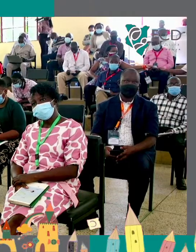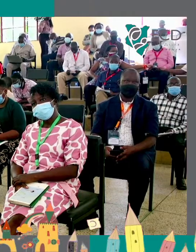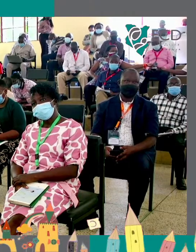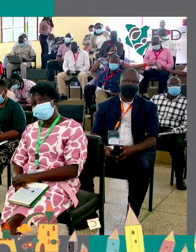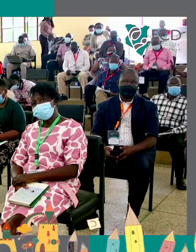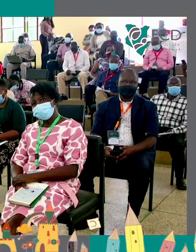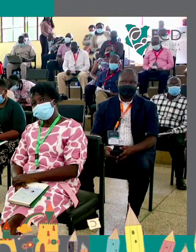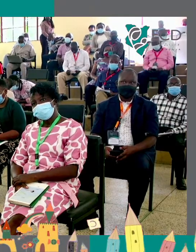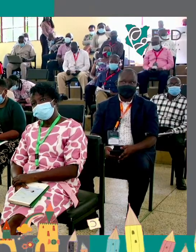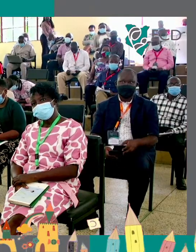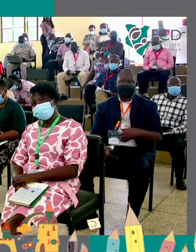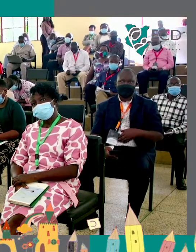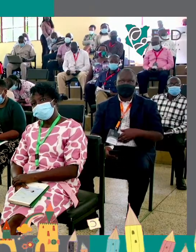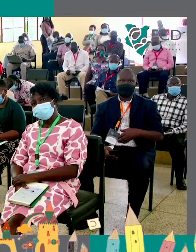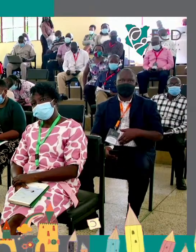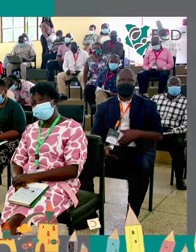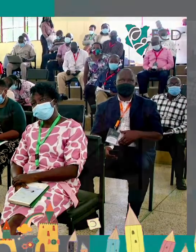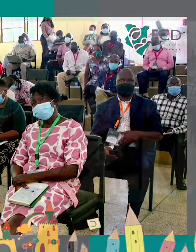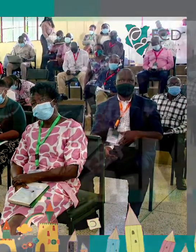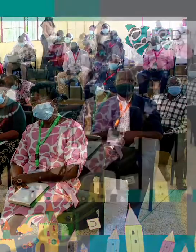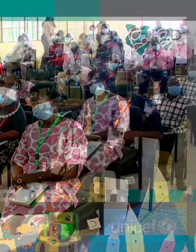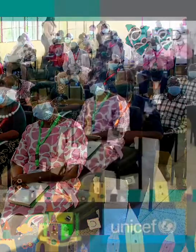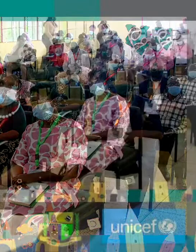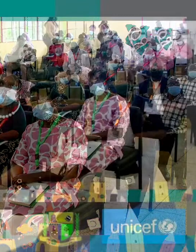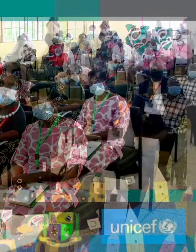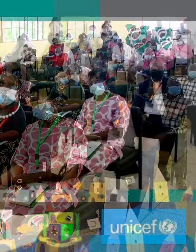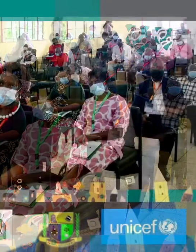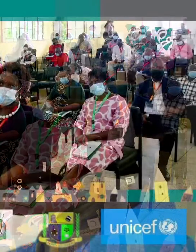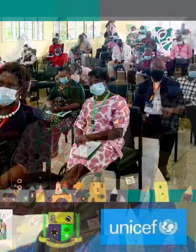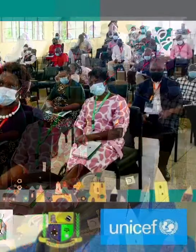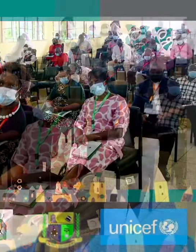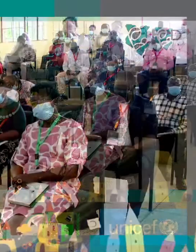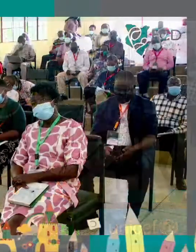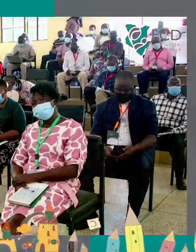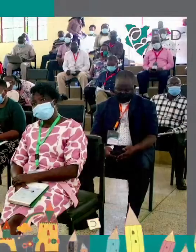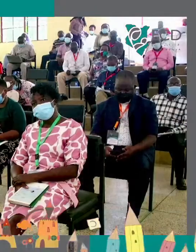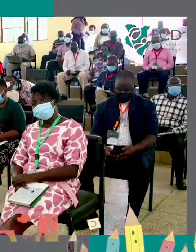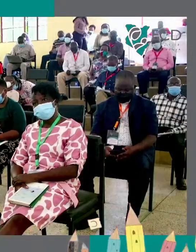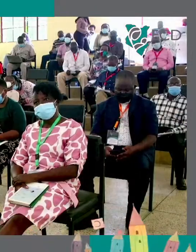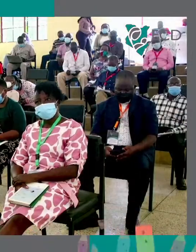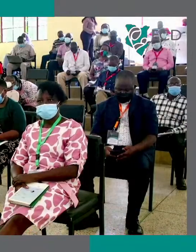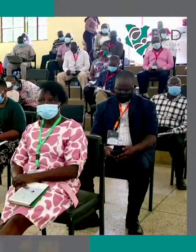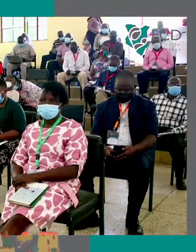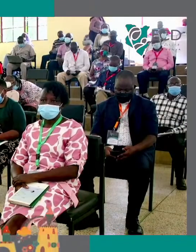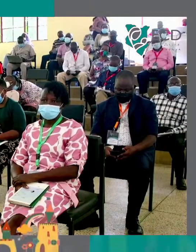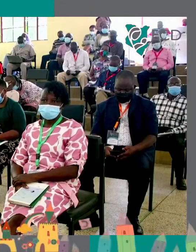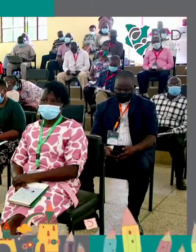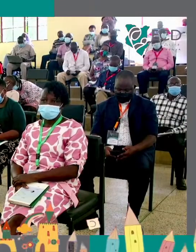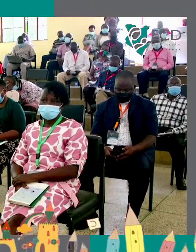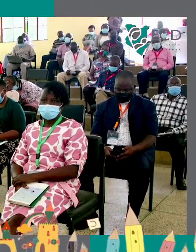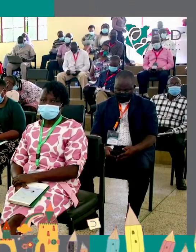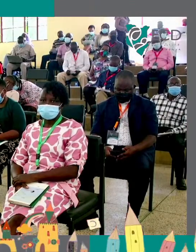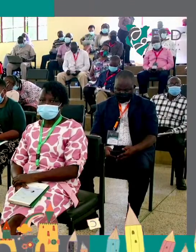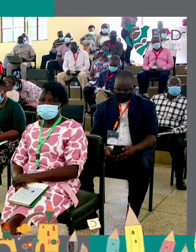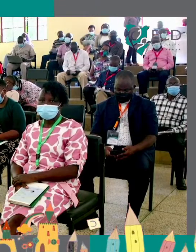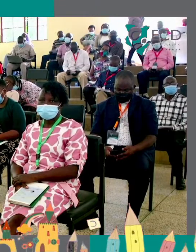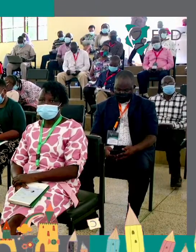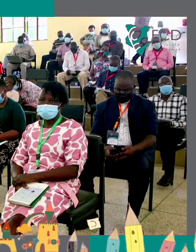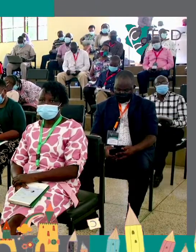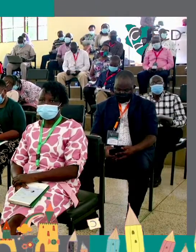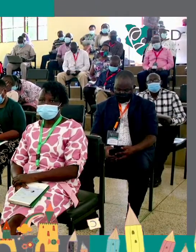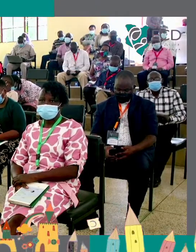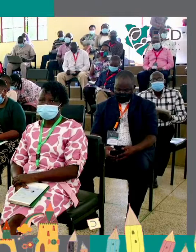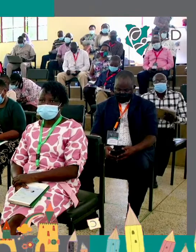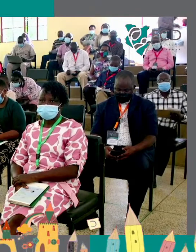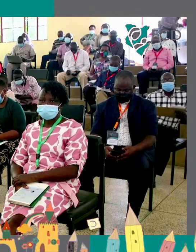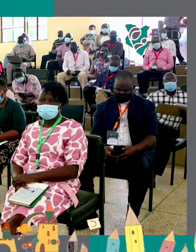head count. You know, as head count means 1, 2, you know, head count, as in head count. Yeah, we don't fill